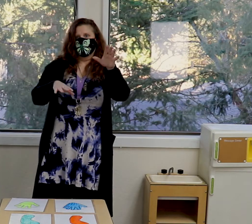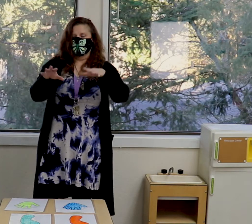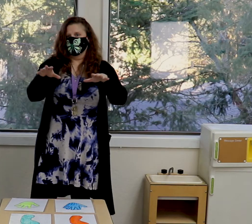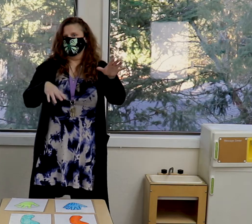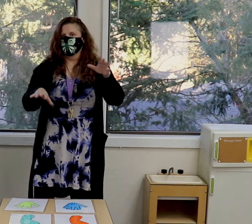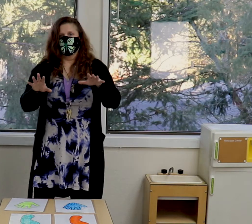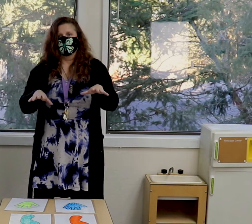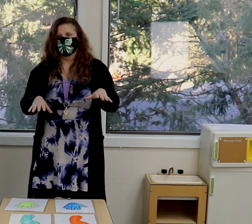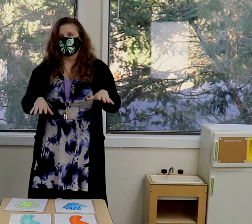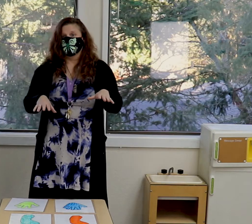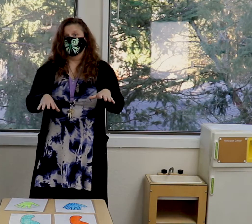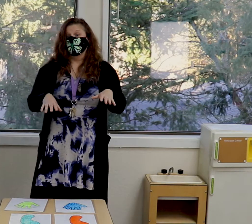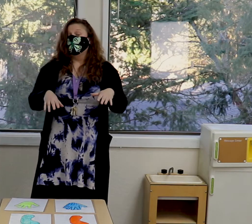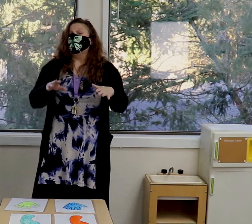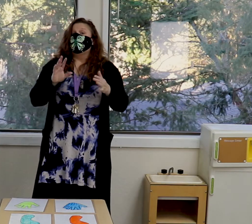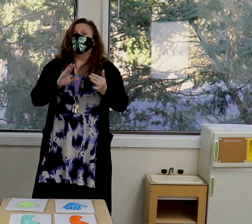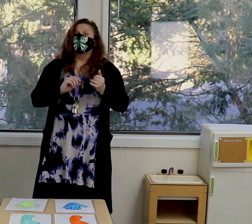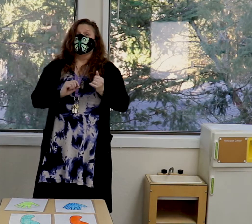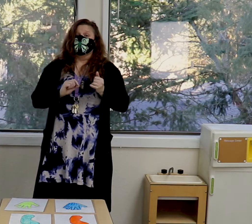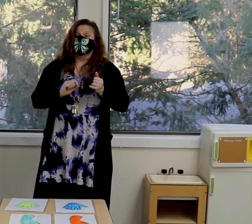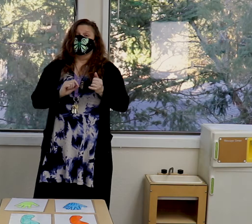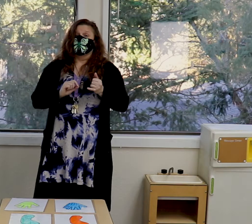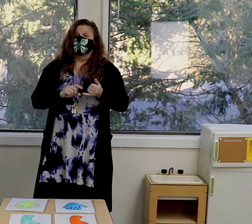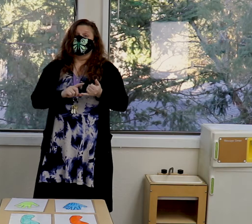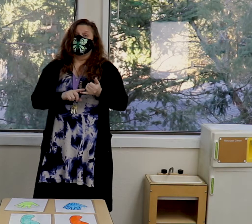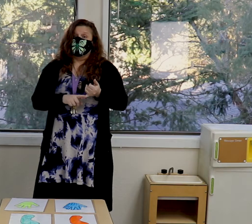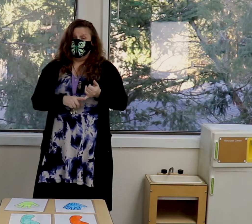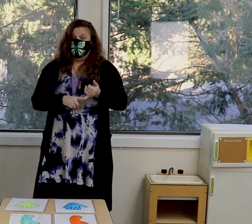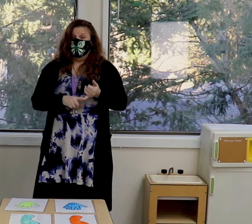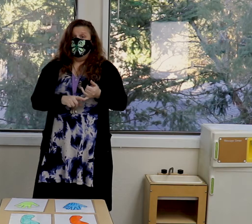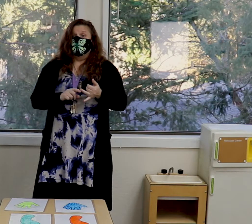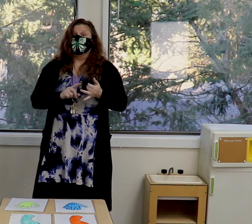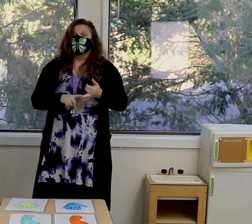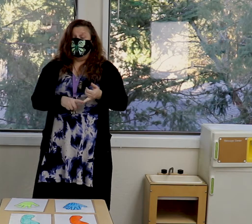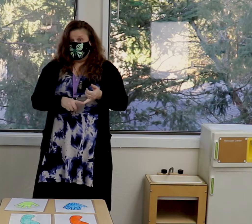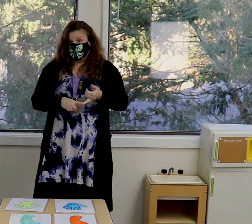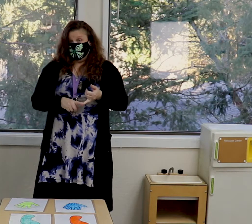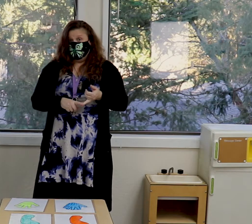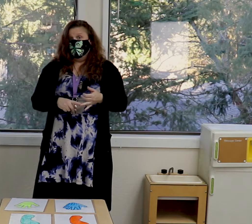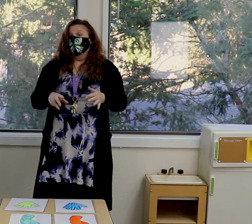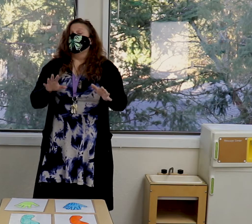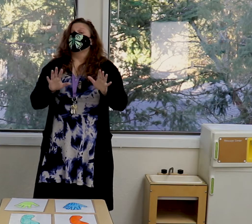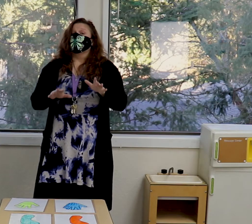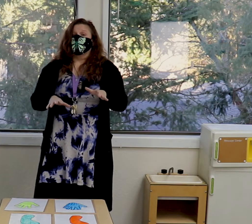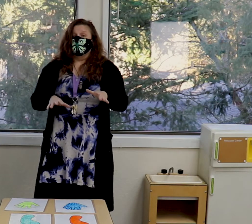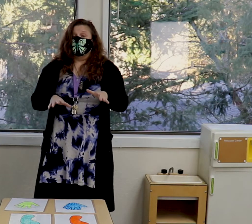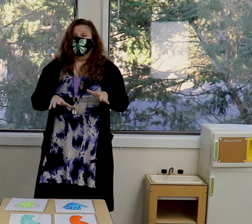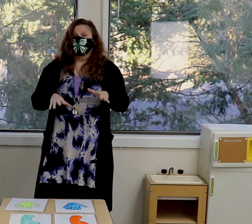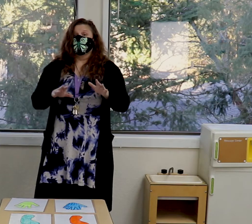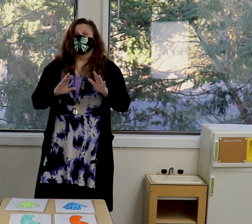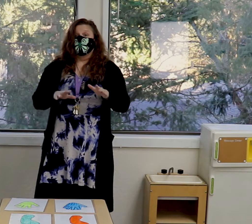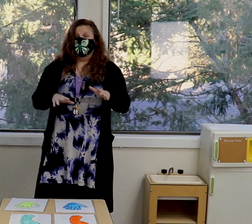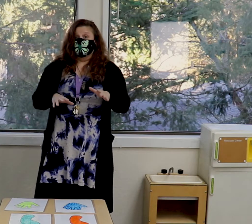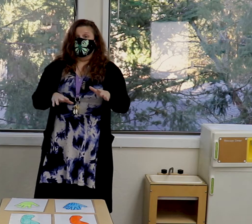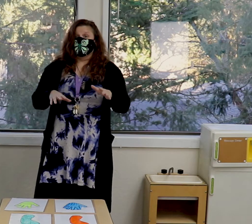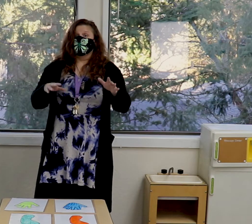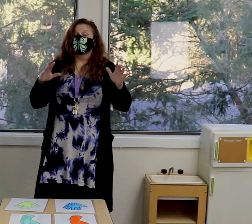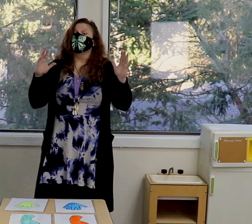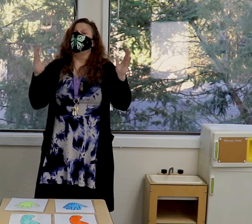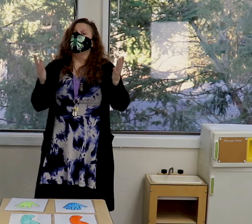on them and do all kinds of things with them. And you can use it as a skill, as a matching and sequencing. It's a great game. It's a fun way to get the whole